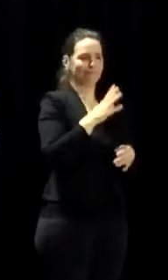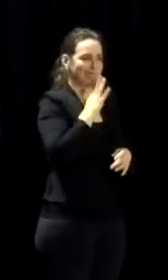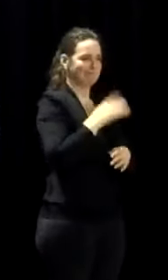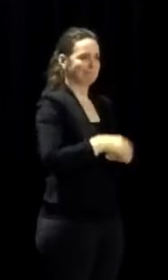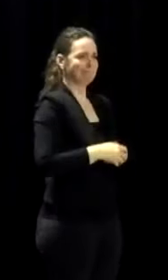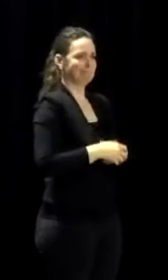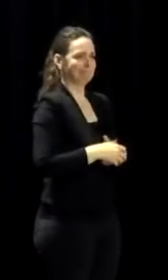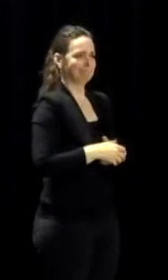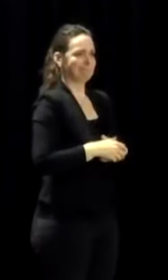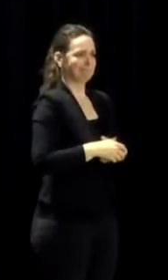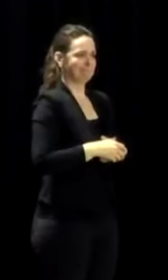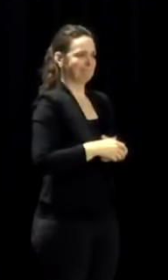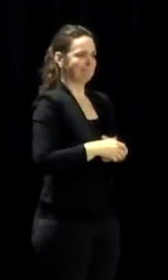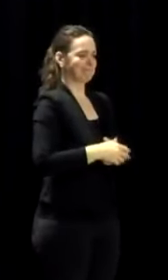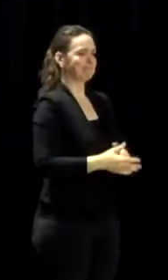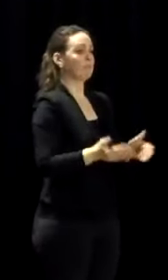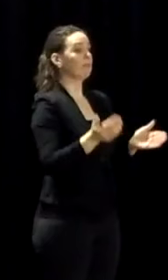Just to reiterate,